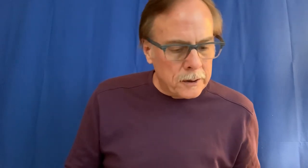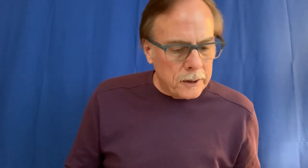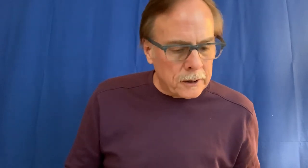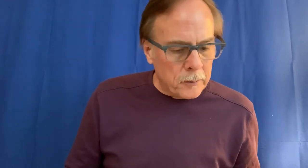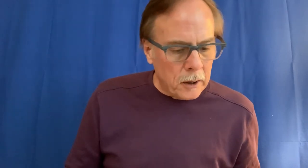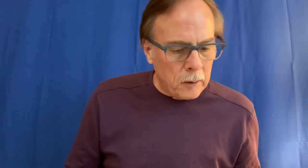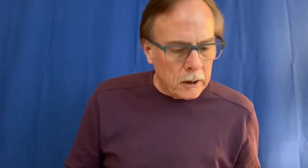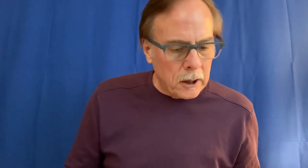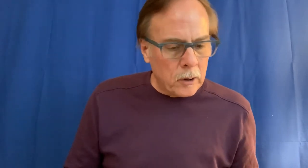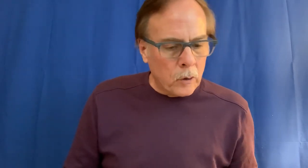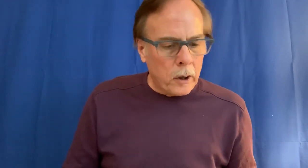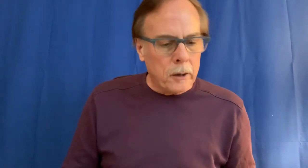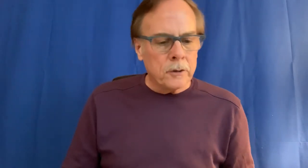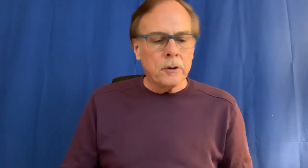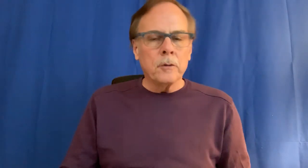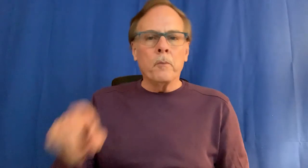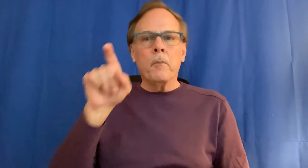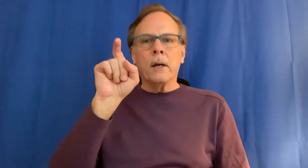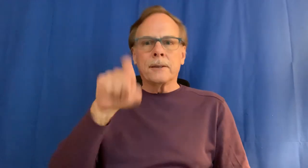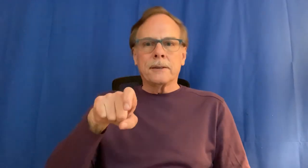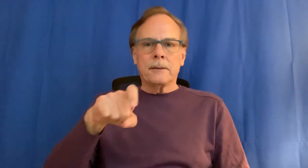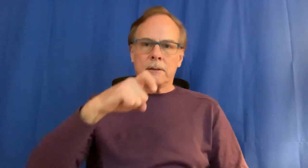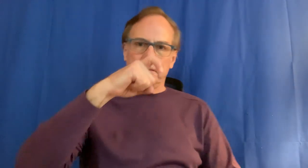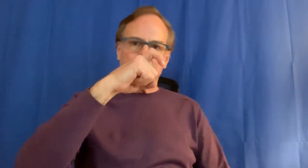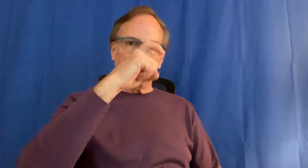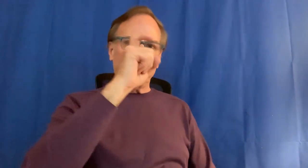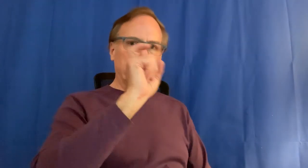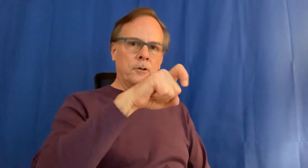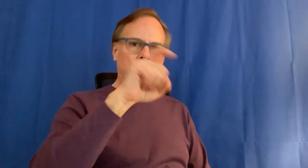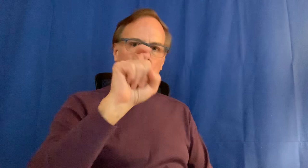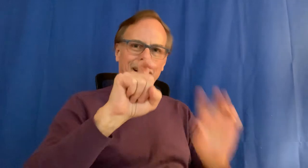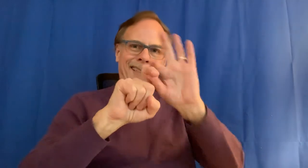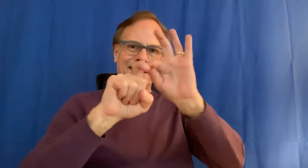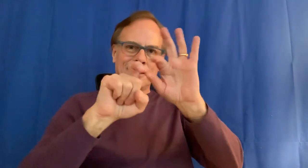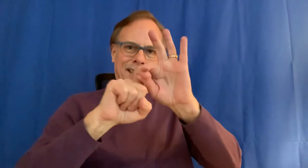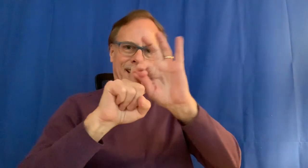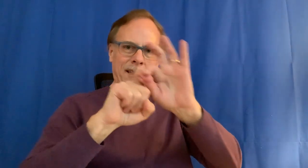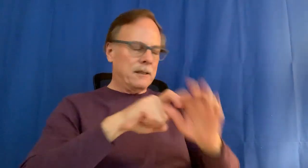306, to be obligated, required to, must. Remember your X hand.